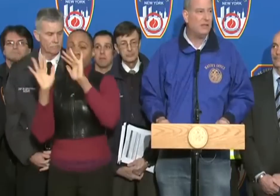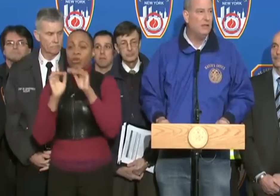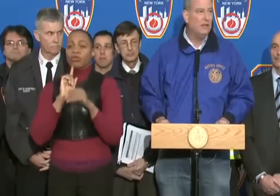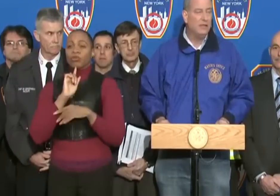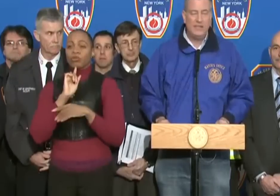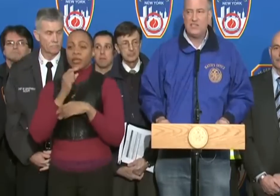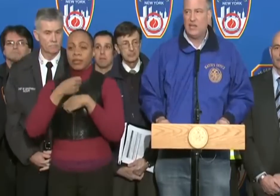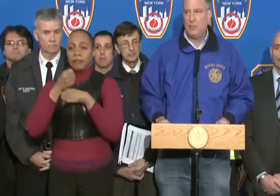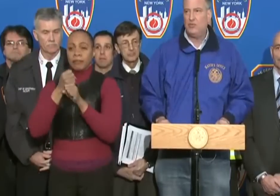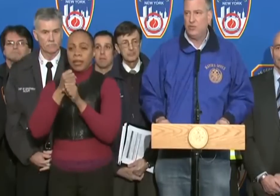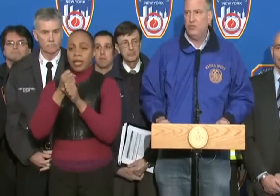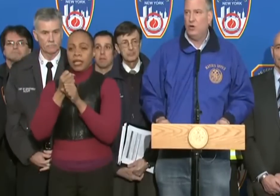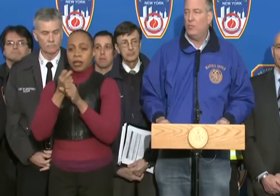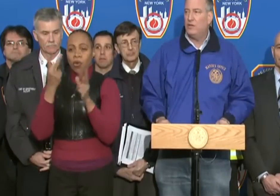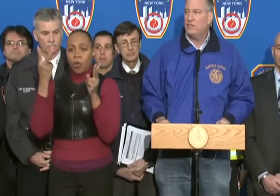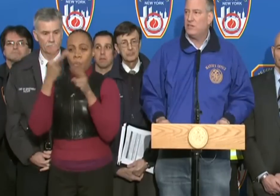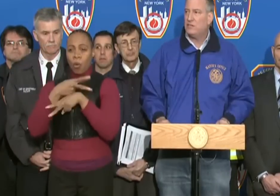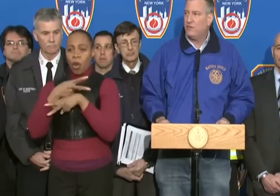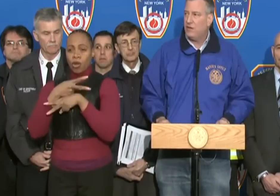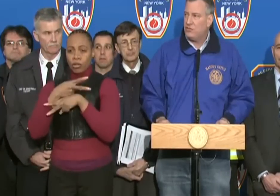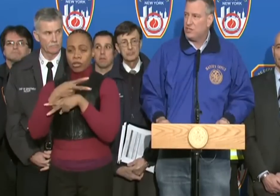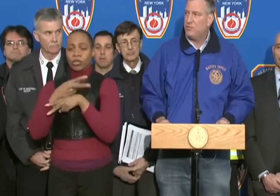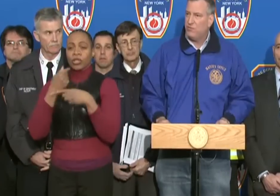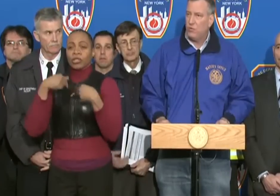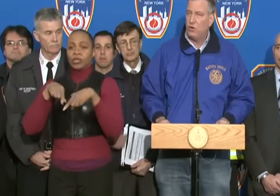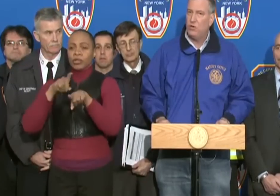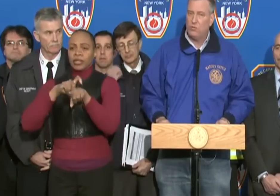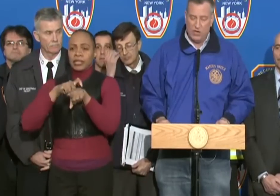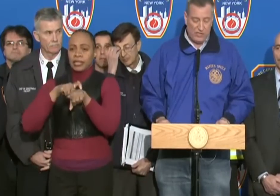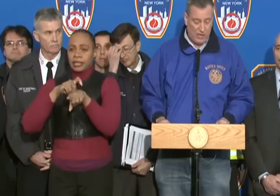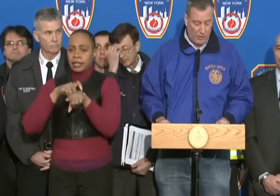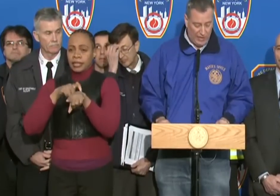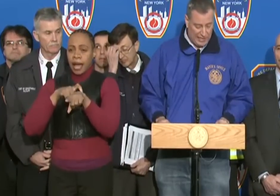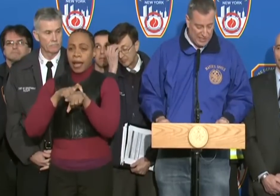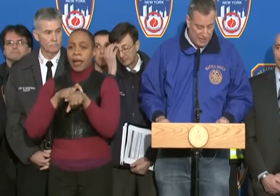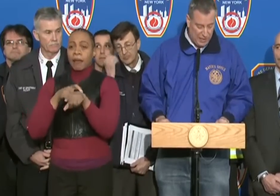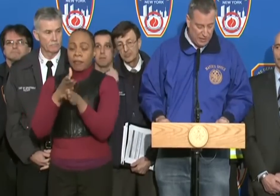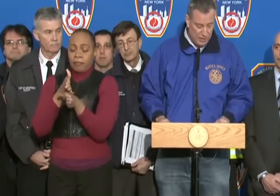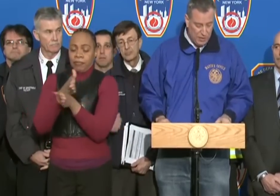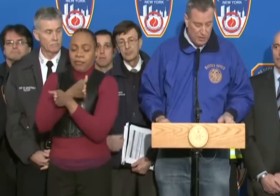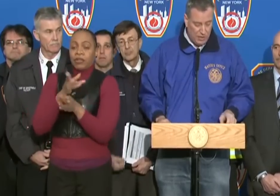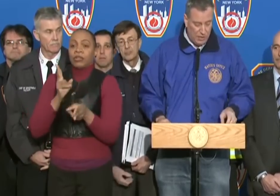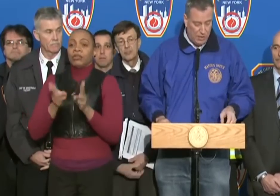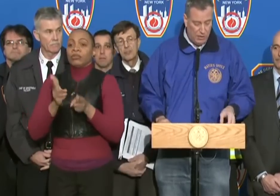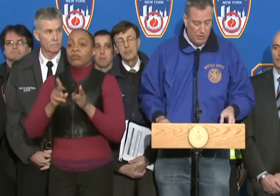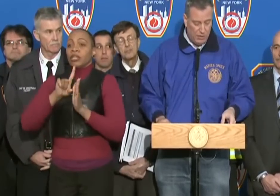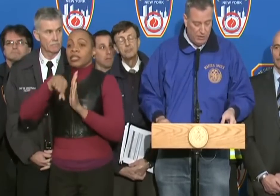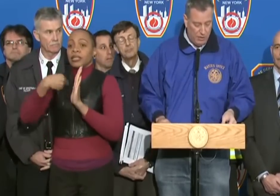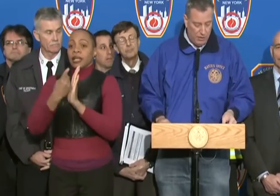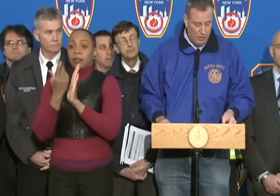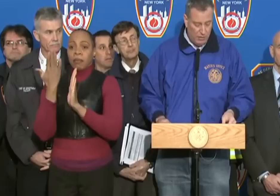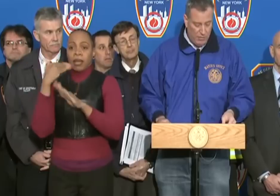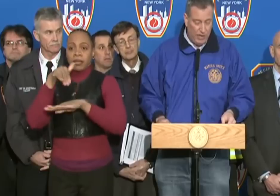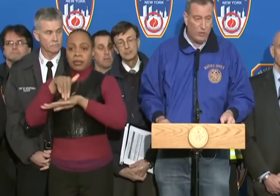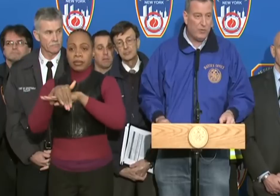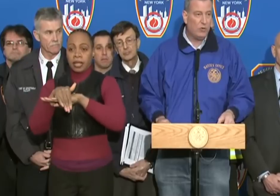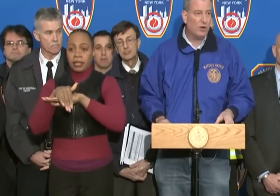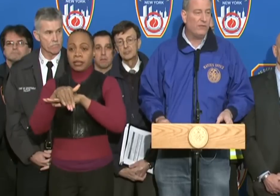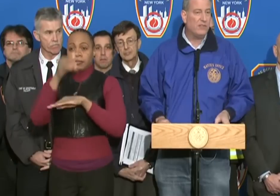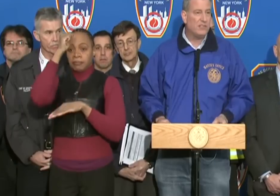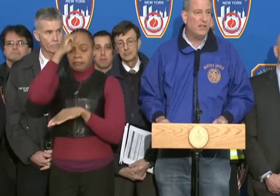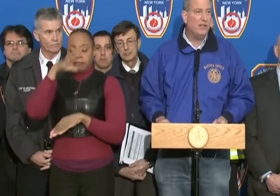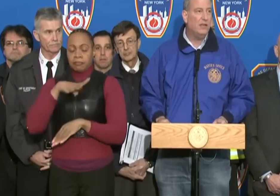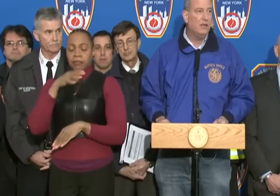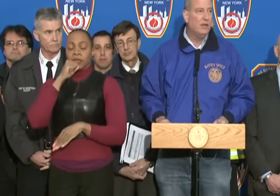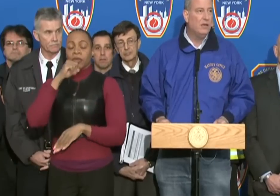intensified at the least opportune moment, intensified just before rush hour last night. The men and women who